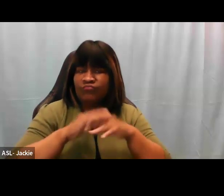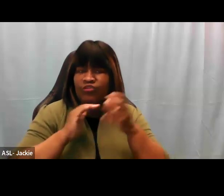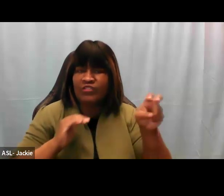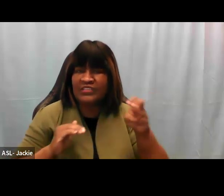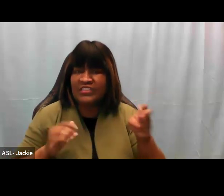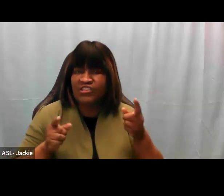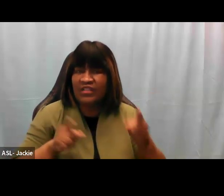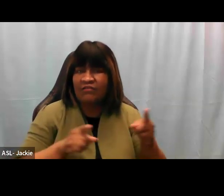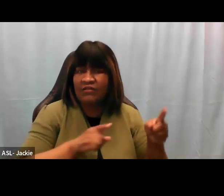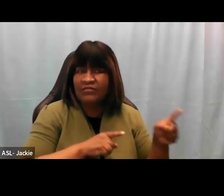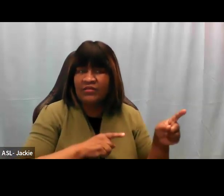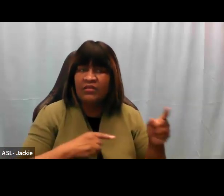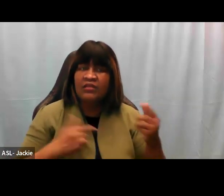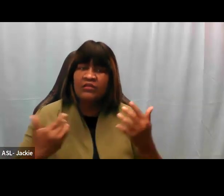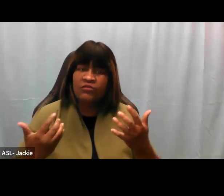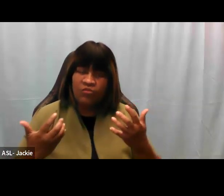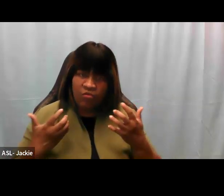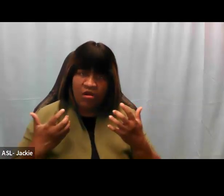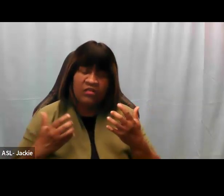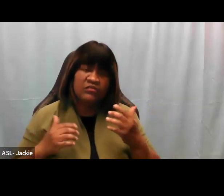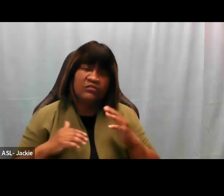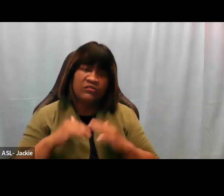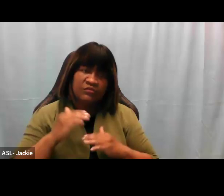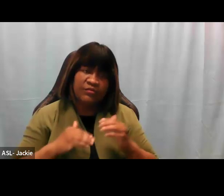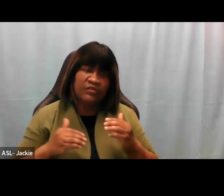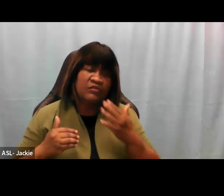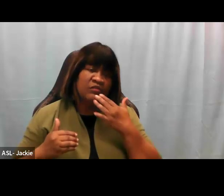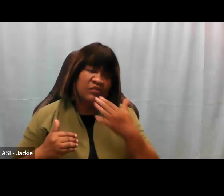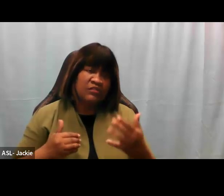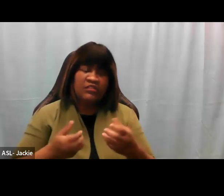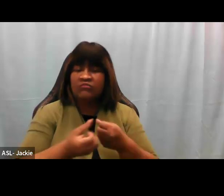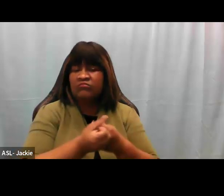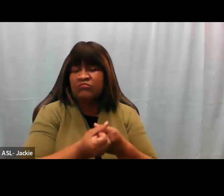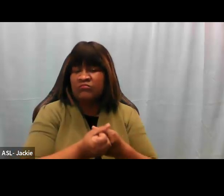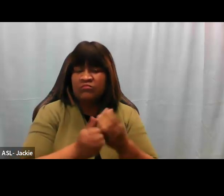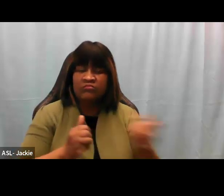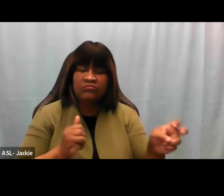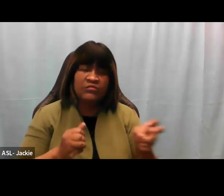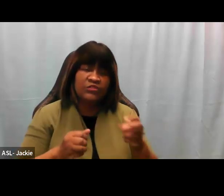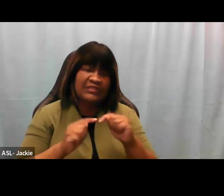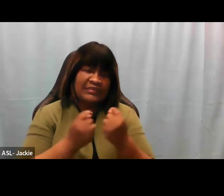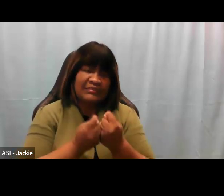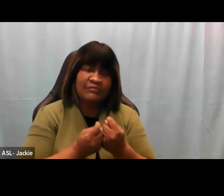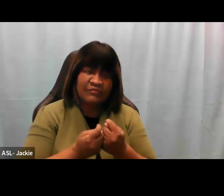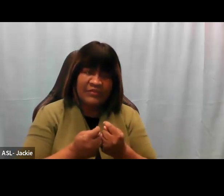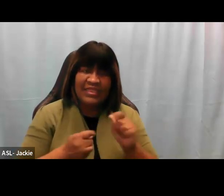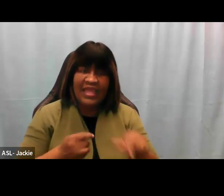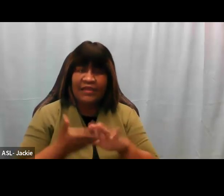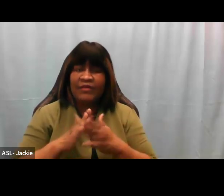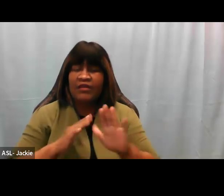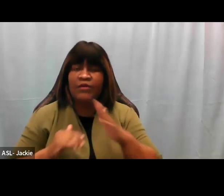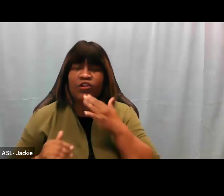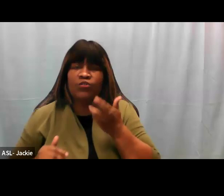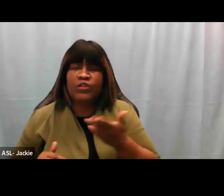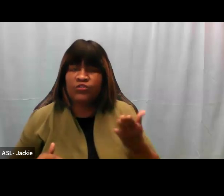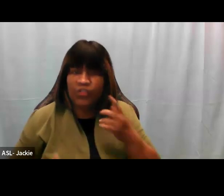You want to help the person build a transition support team to be used as a resource. So this